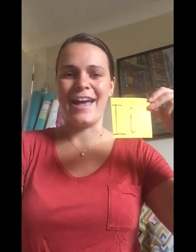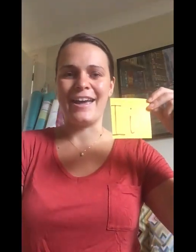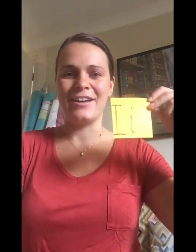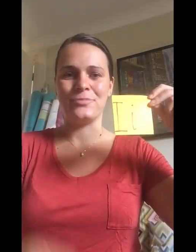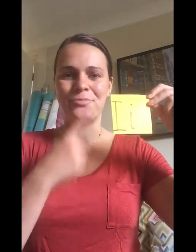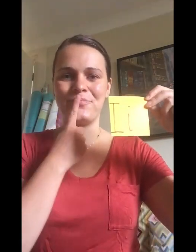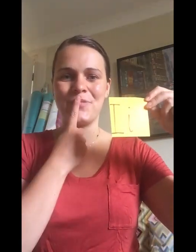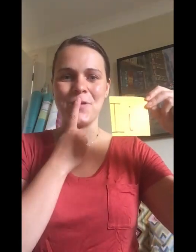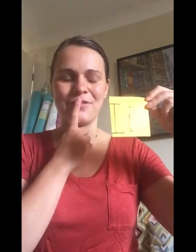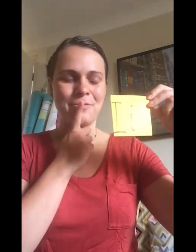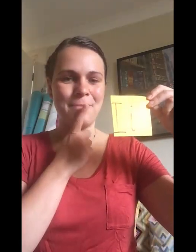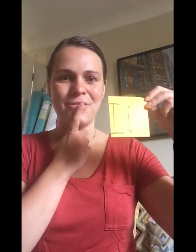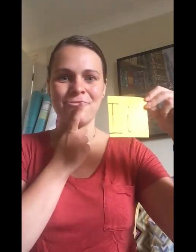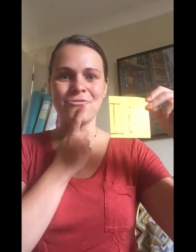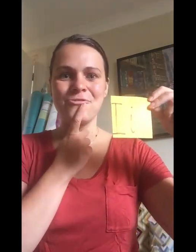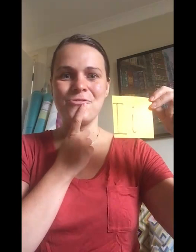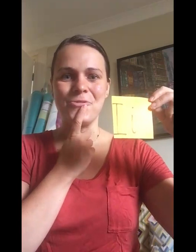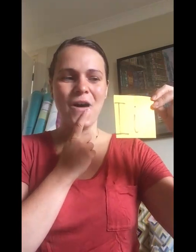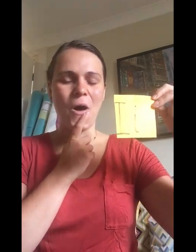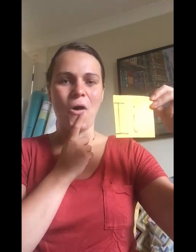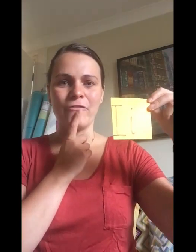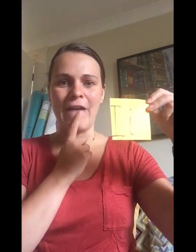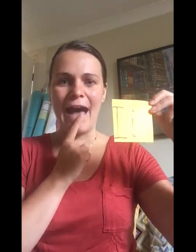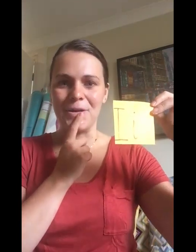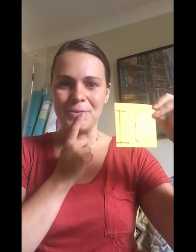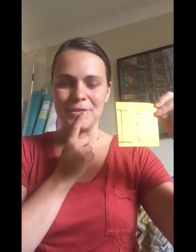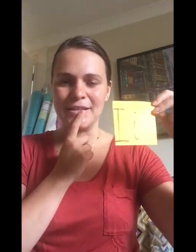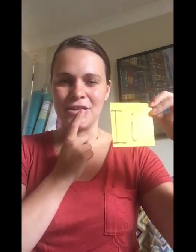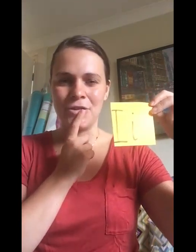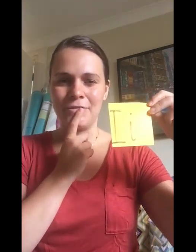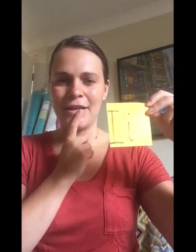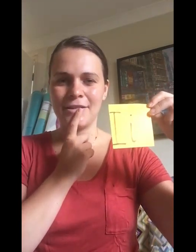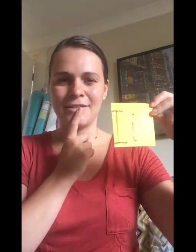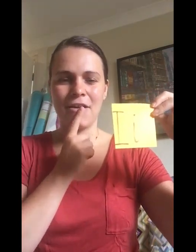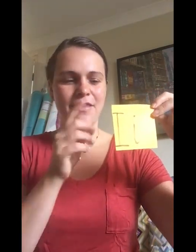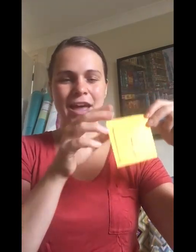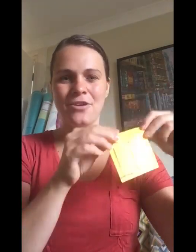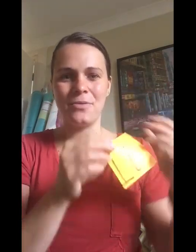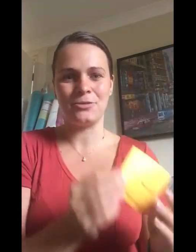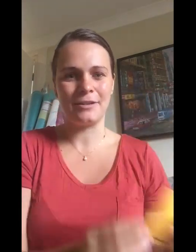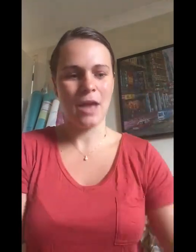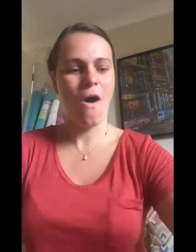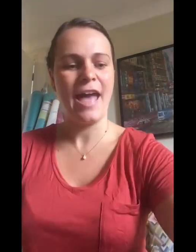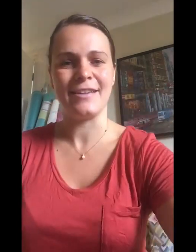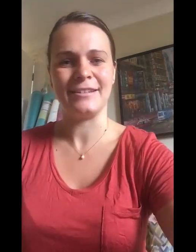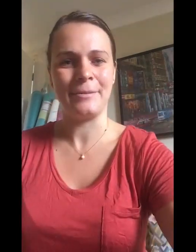I. Who can remember the rule on vowels? And who reckons they know which one I is going to